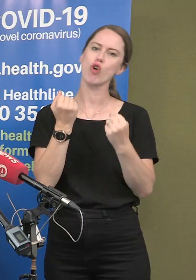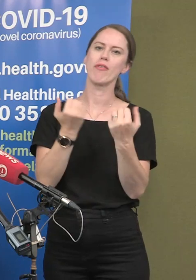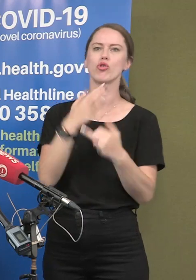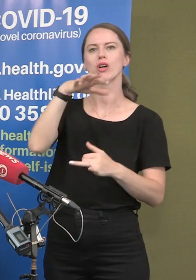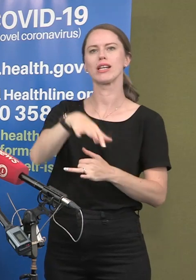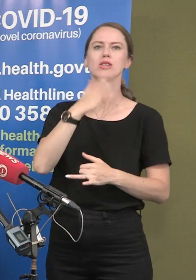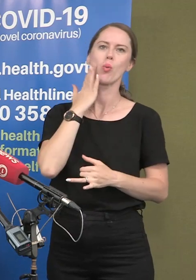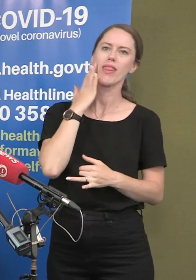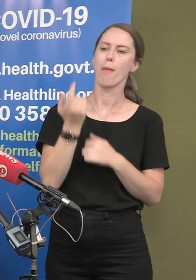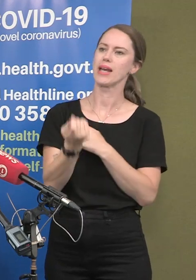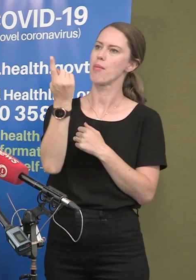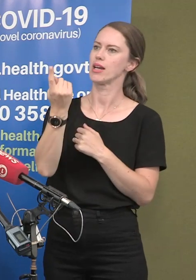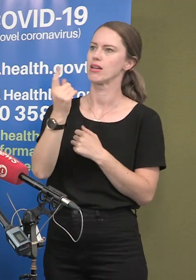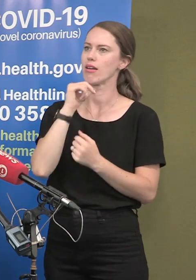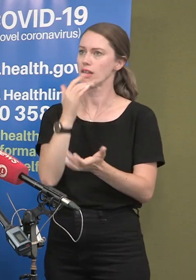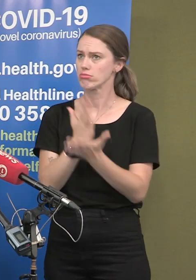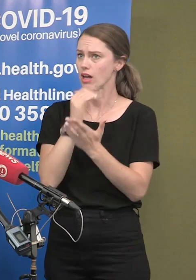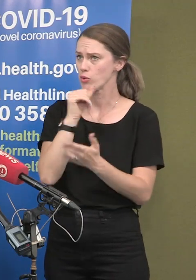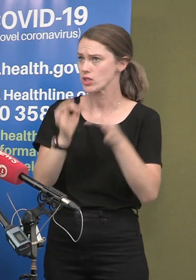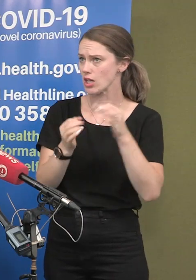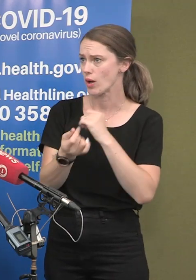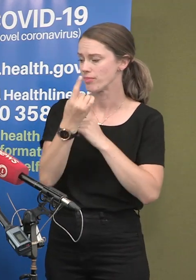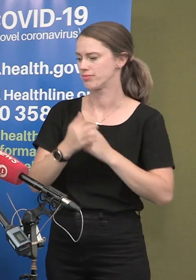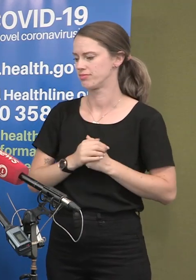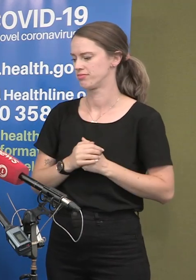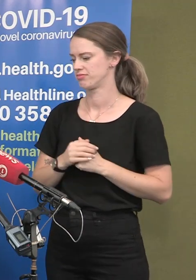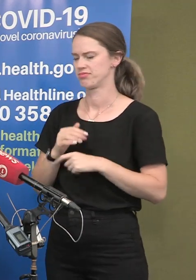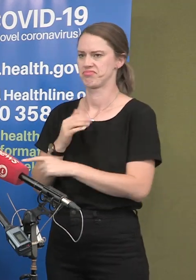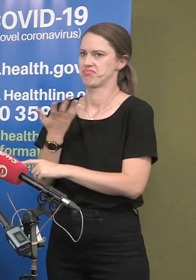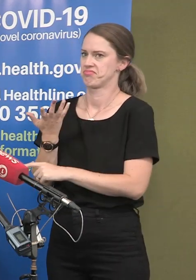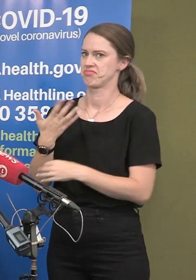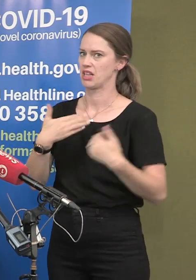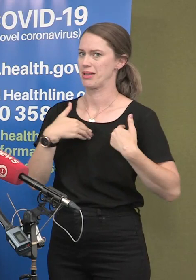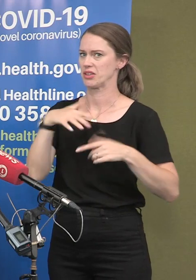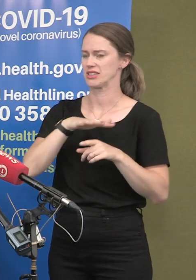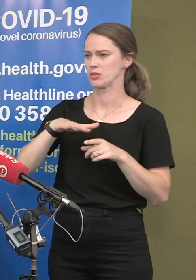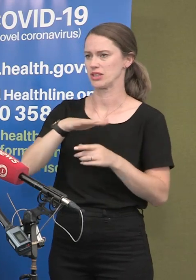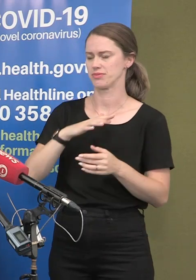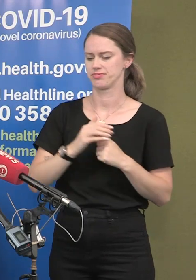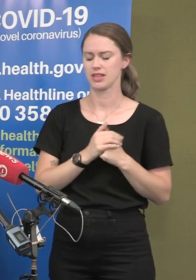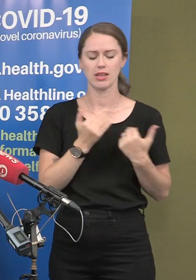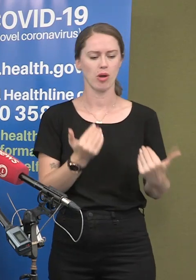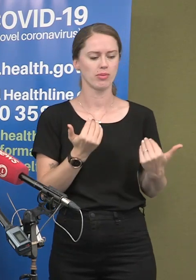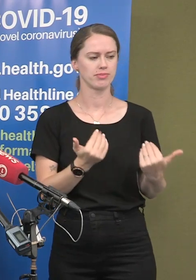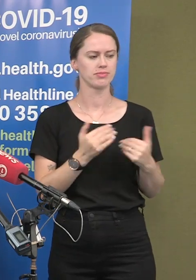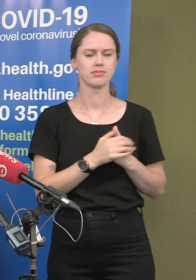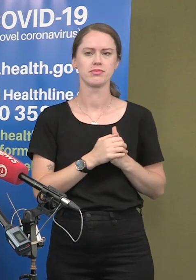clinics, if you do confirm or if you do decide to roll them out? It will depend on the situation. Really what we're doing now